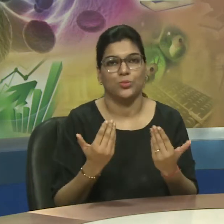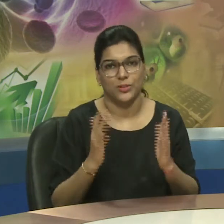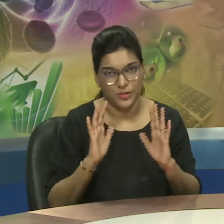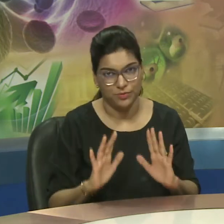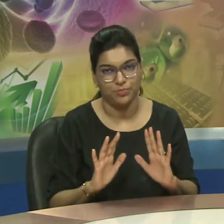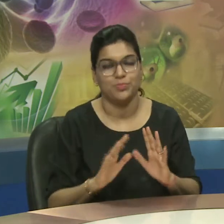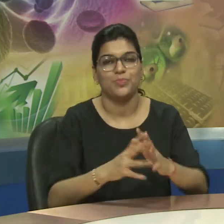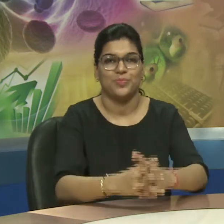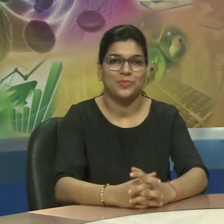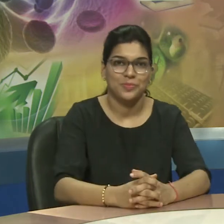occurs earlier.